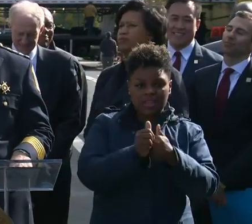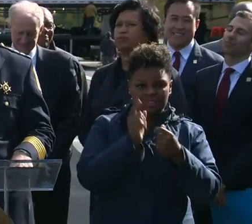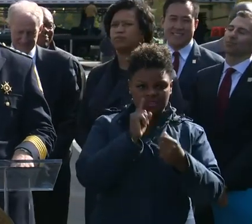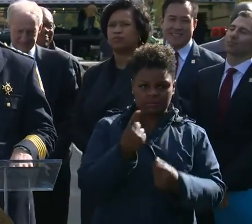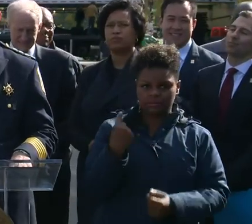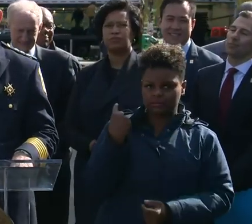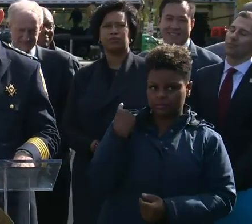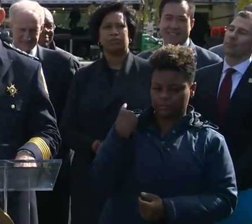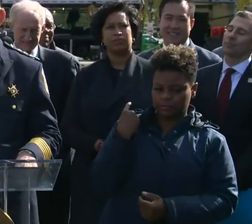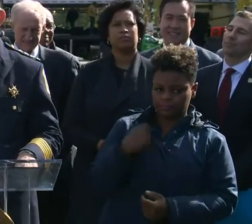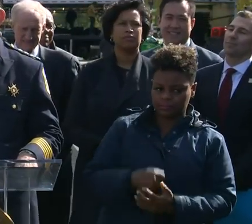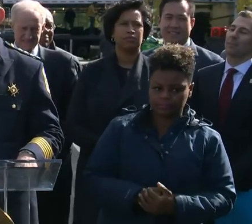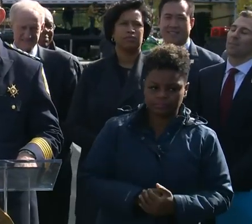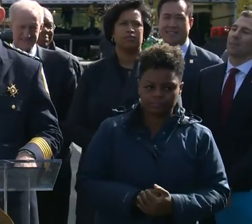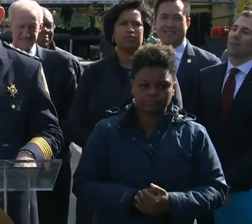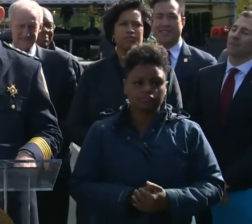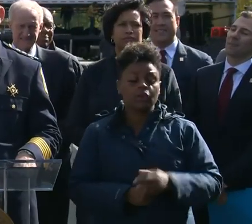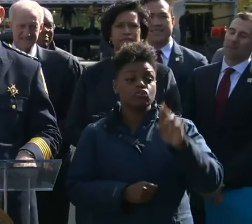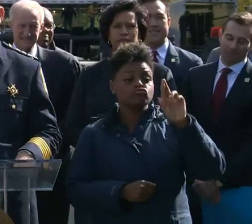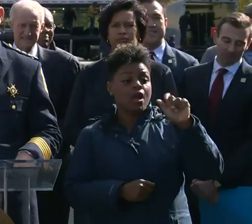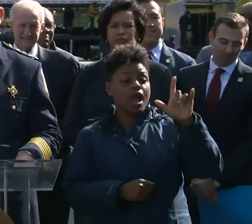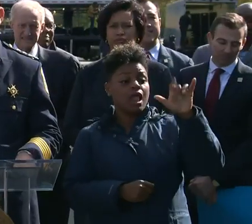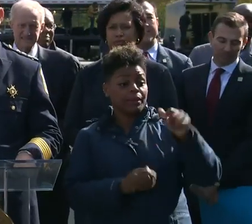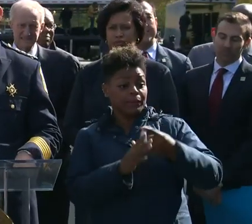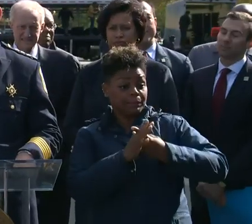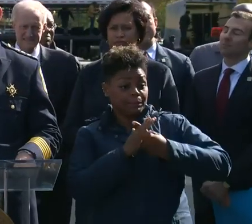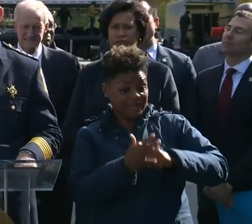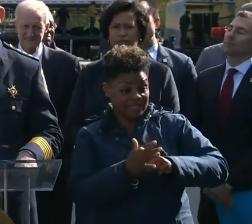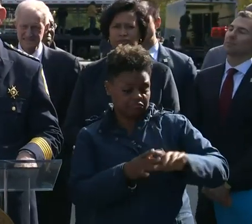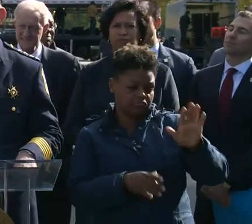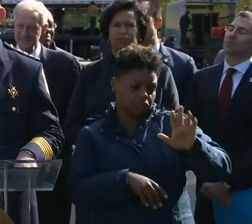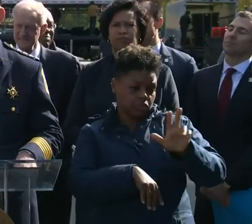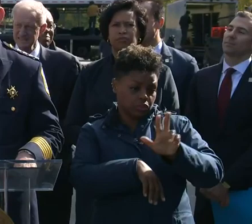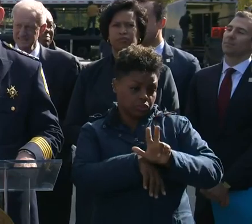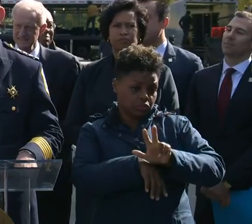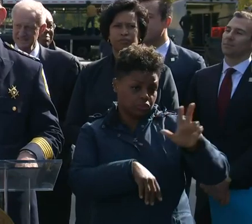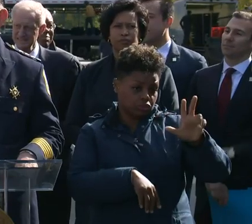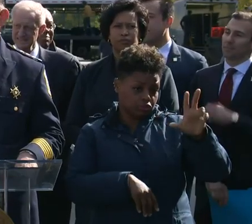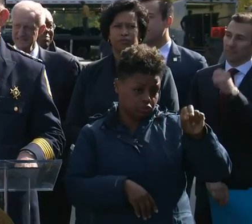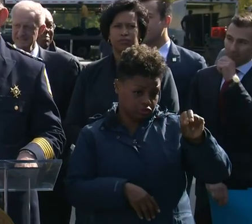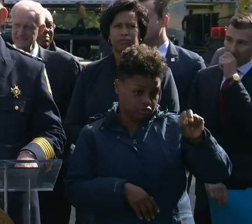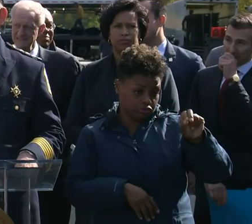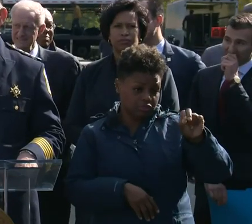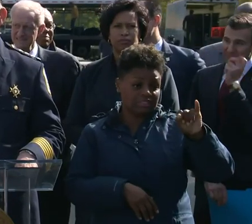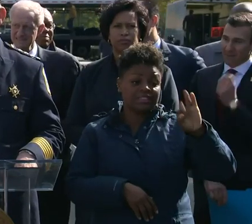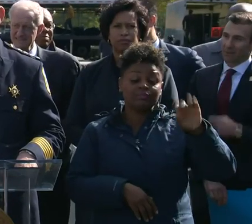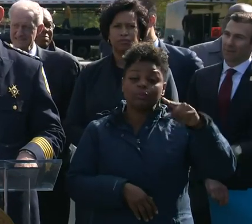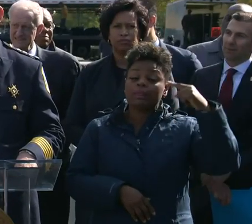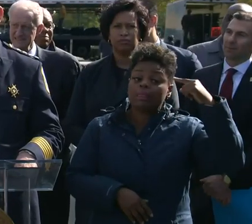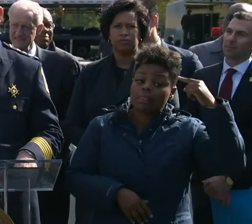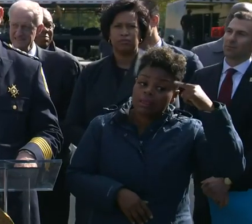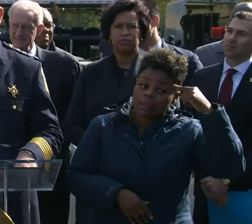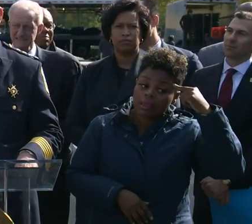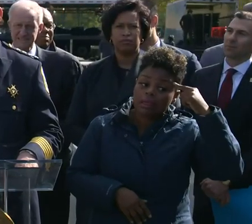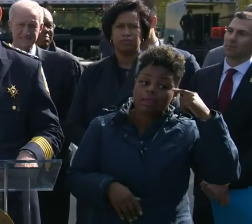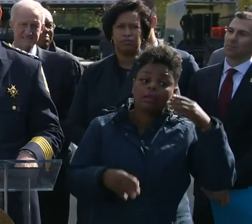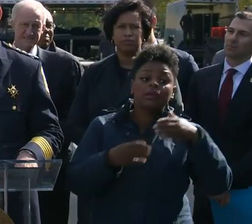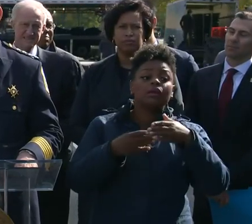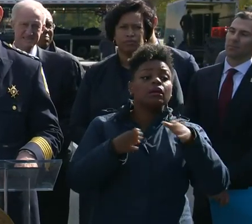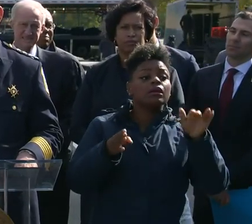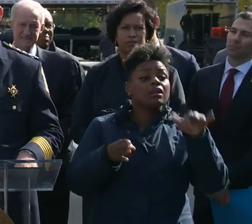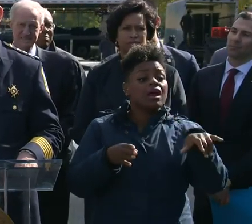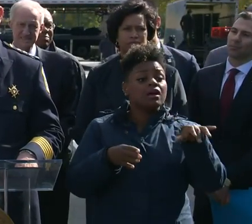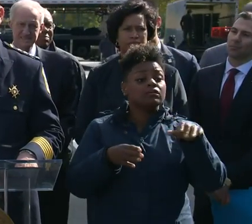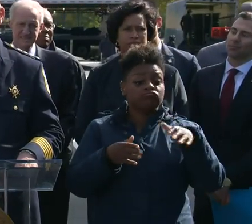around 3:30. If you want to think about a box in the city, to the north is East Street, to